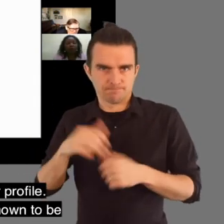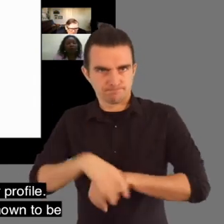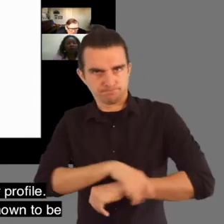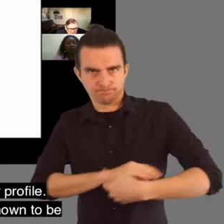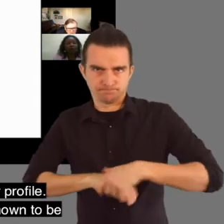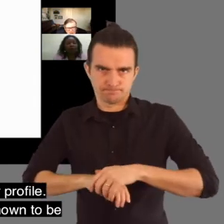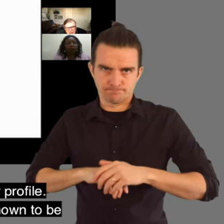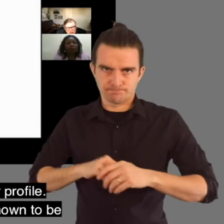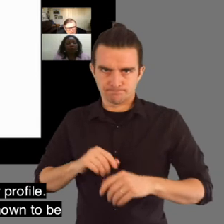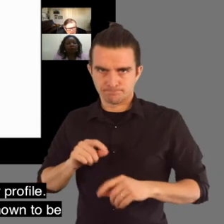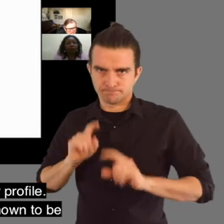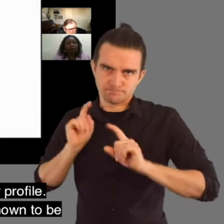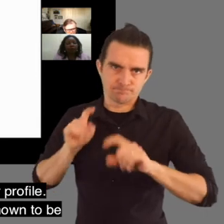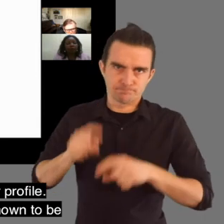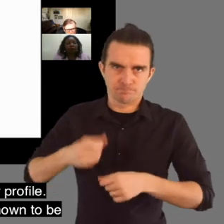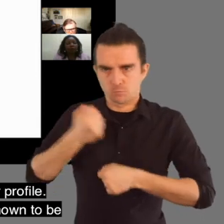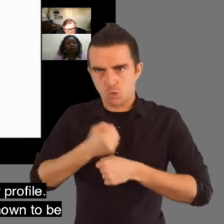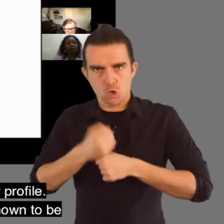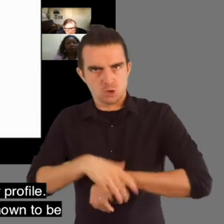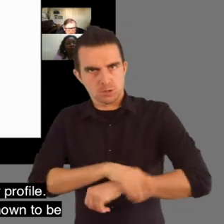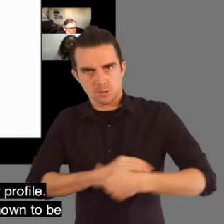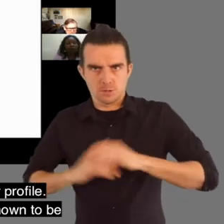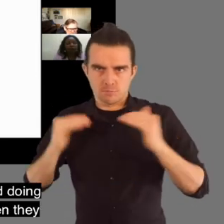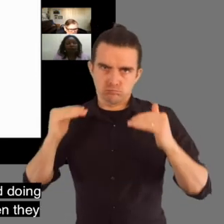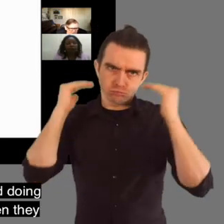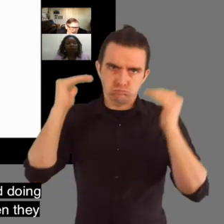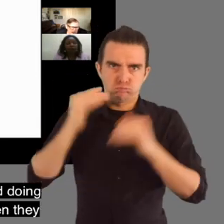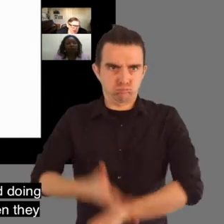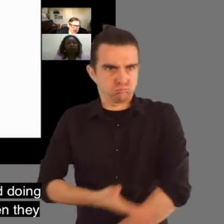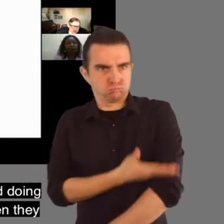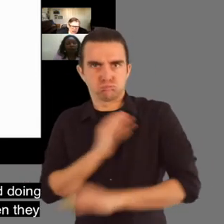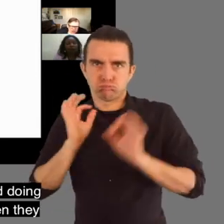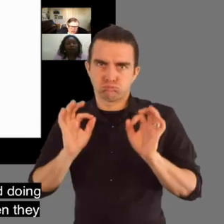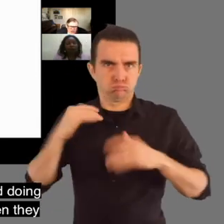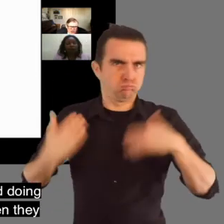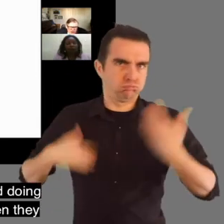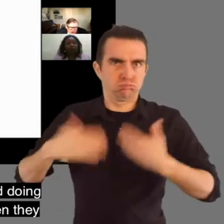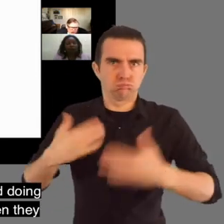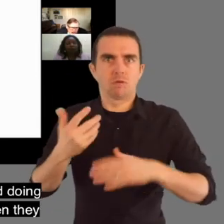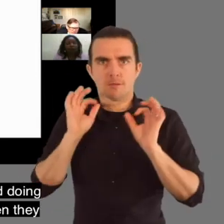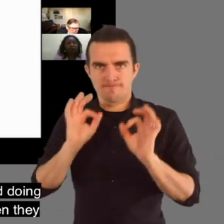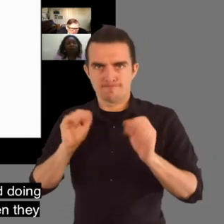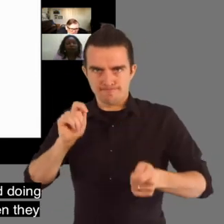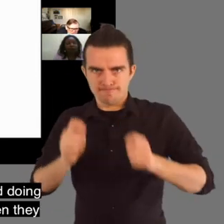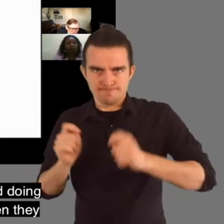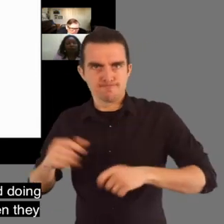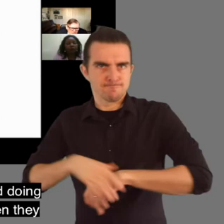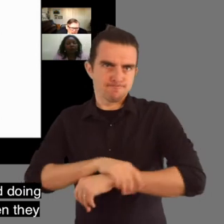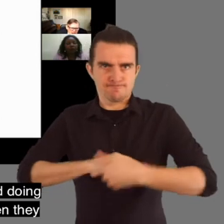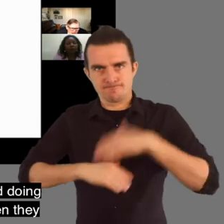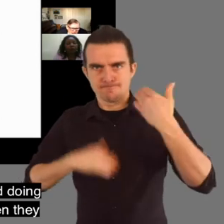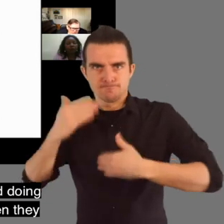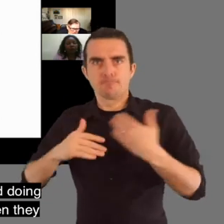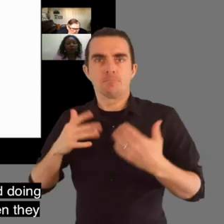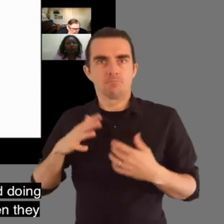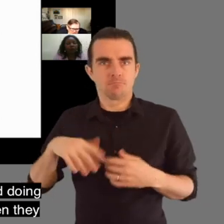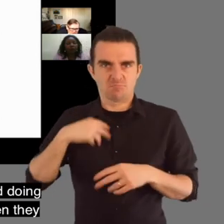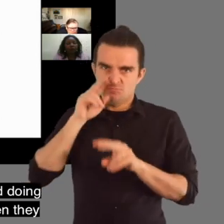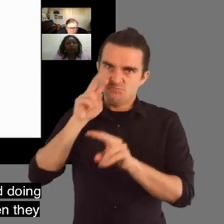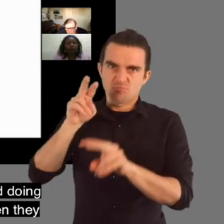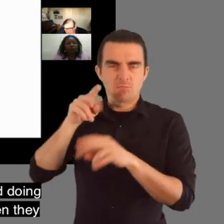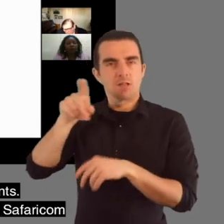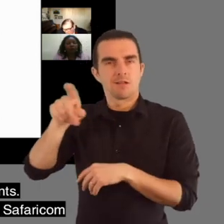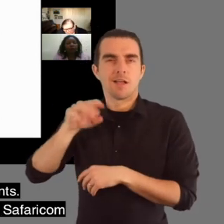their profile. Disabled employees have been shown to be very assiduous at turning up and doing their job, highly